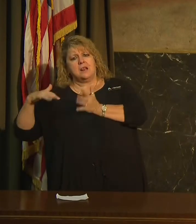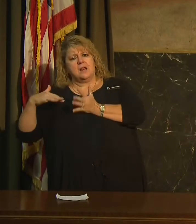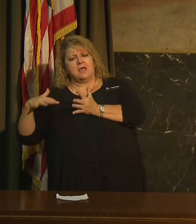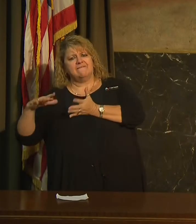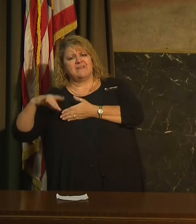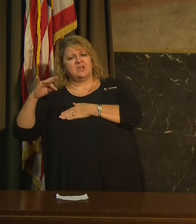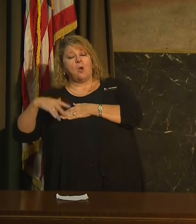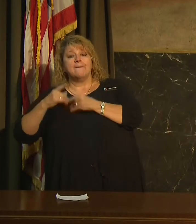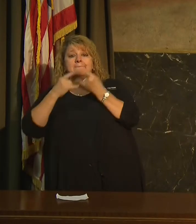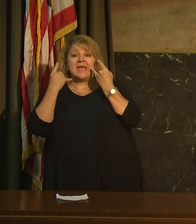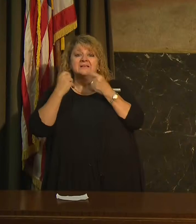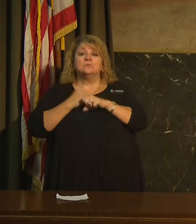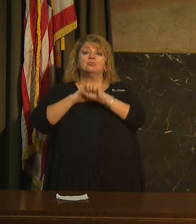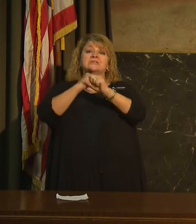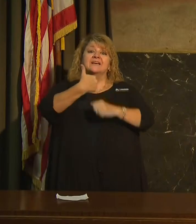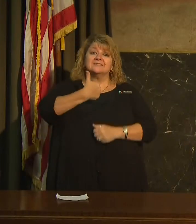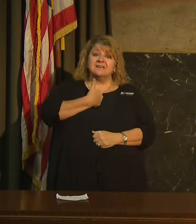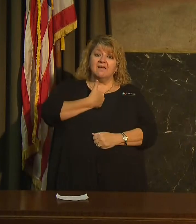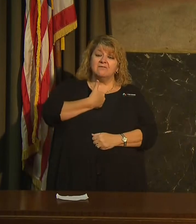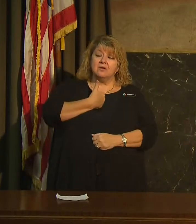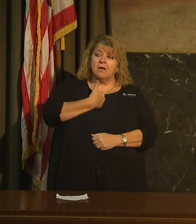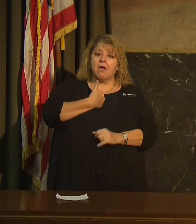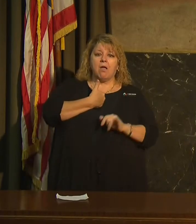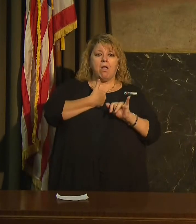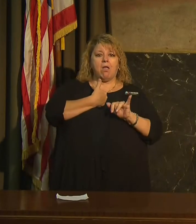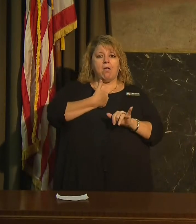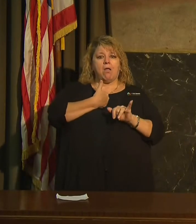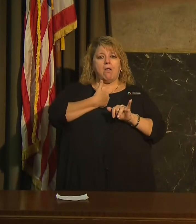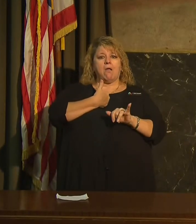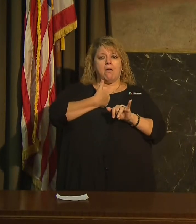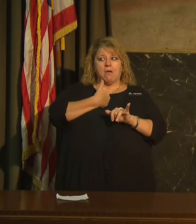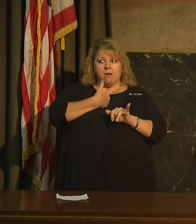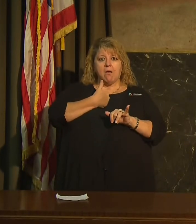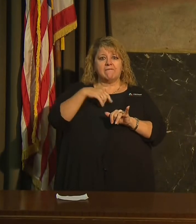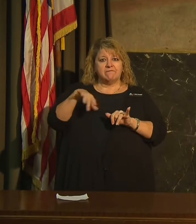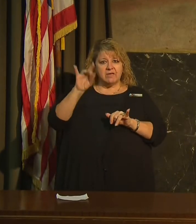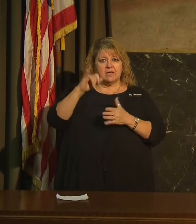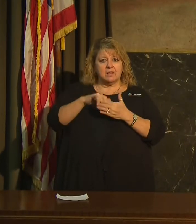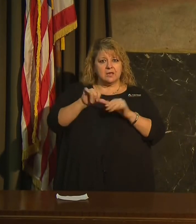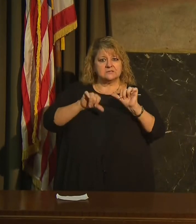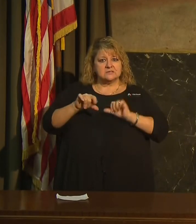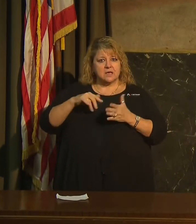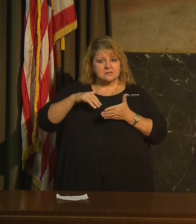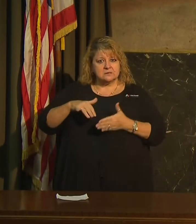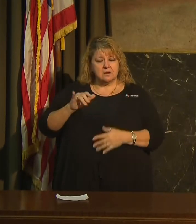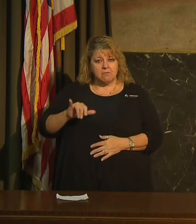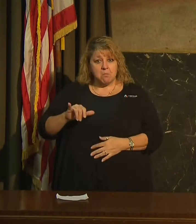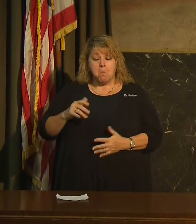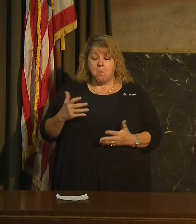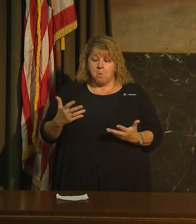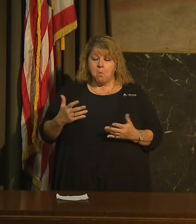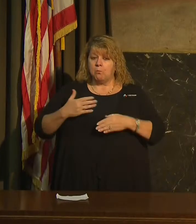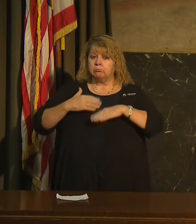achieve some protections from the virus as well.